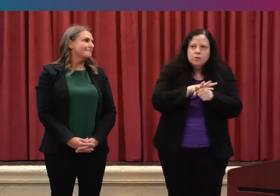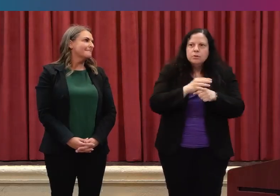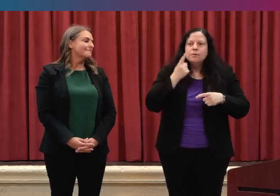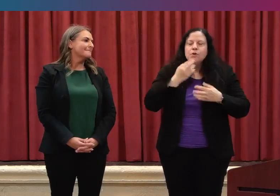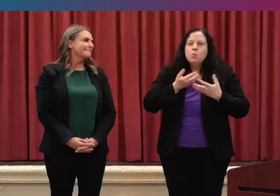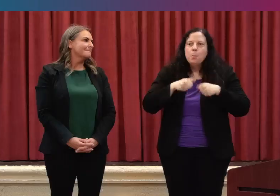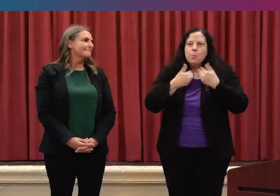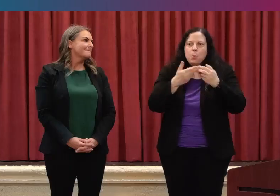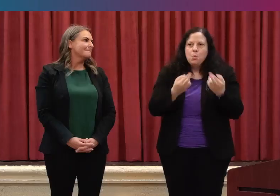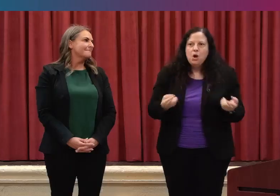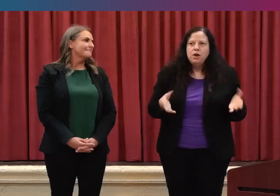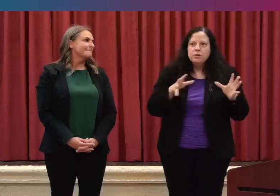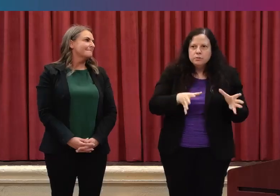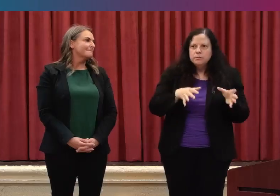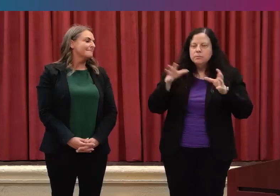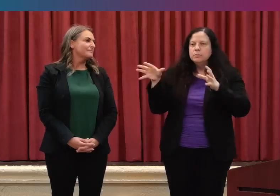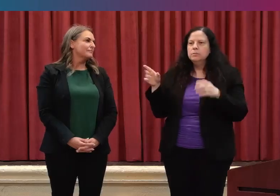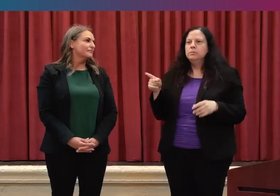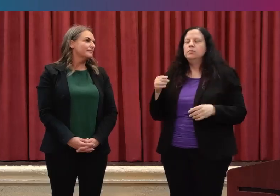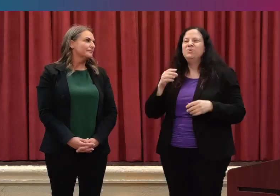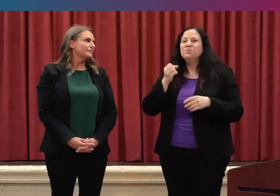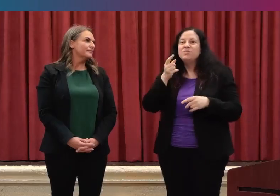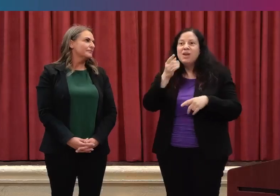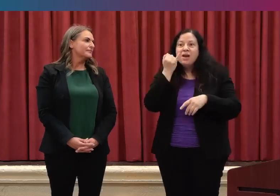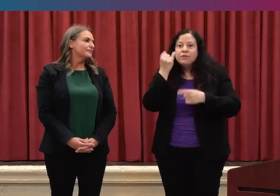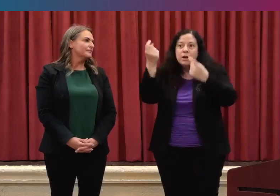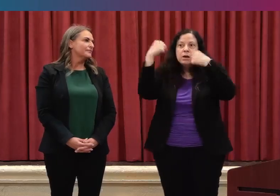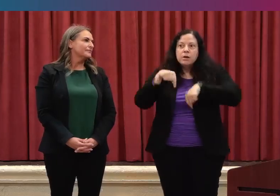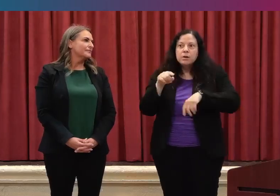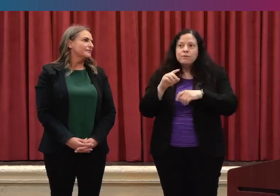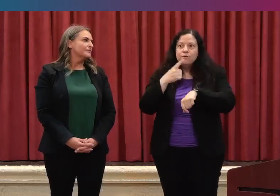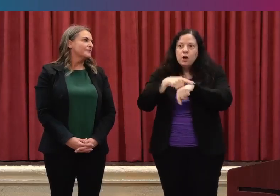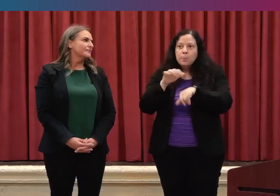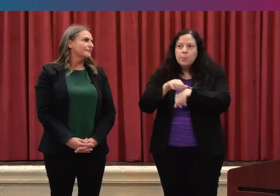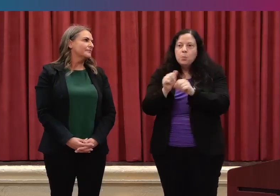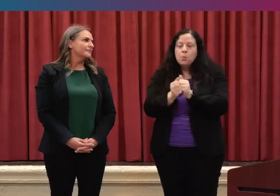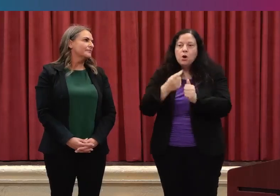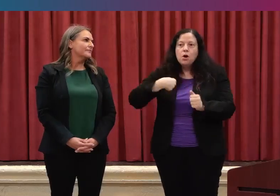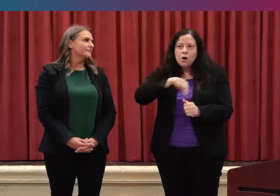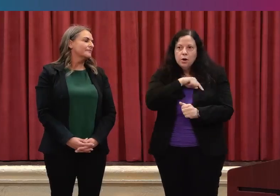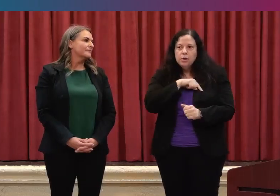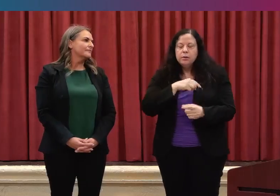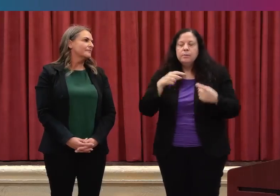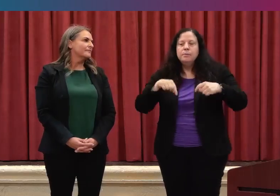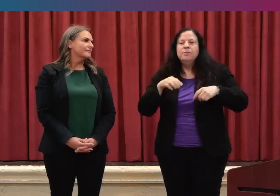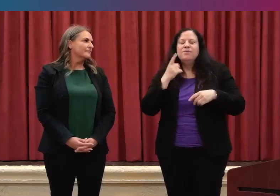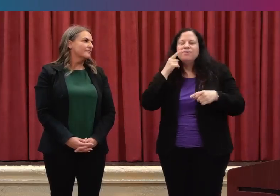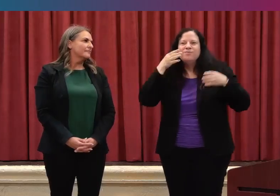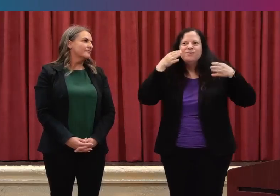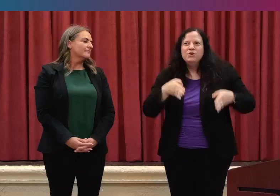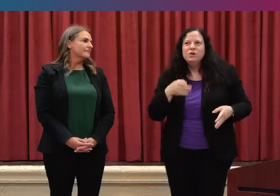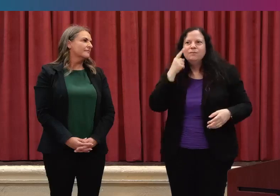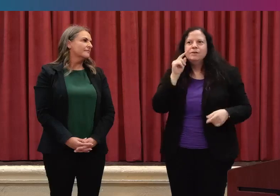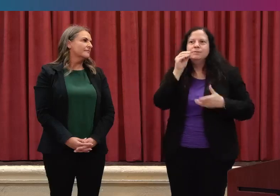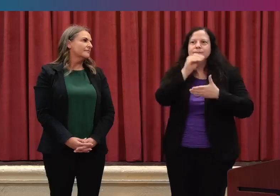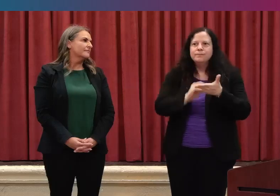on, we're focused on providing in our 10 counties that we work with. From time to time, we do focus